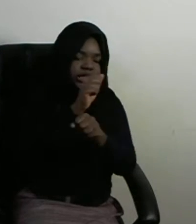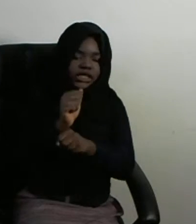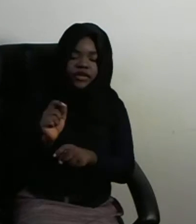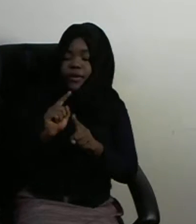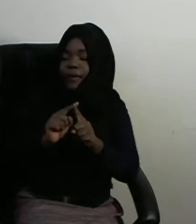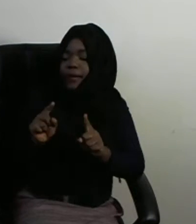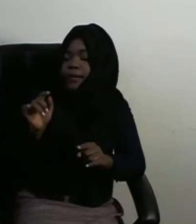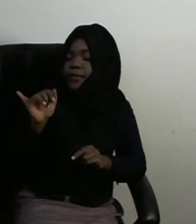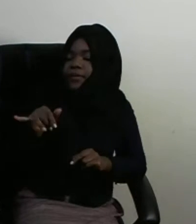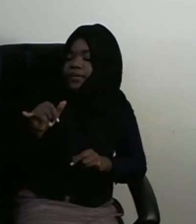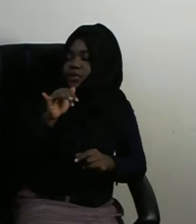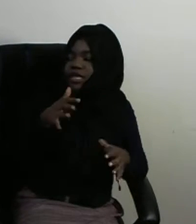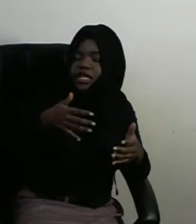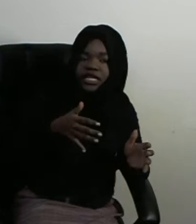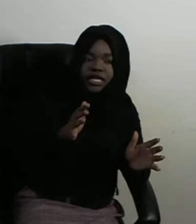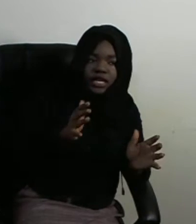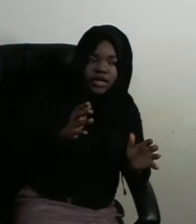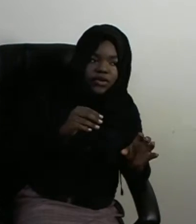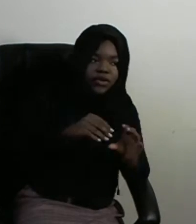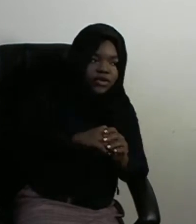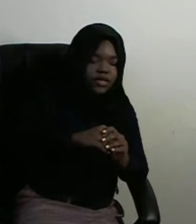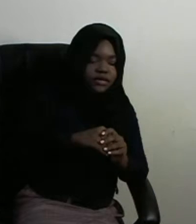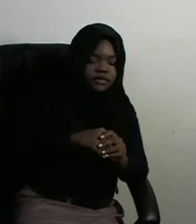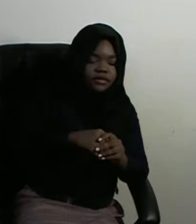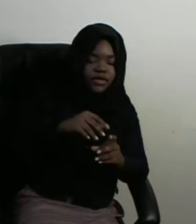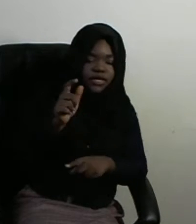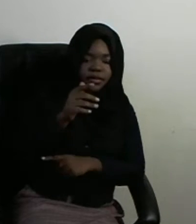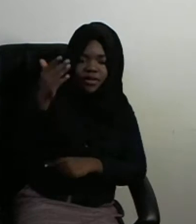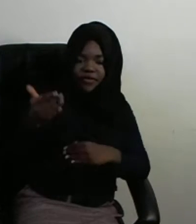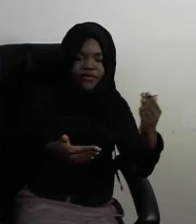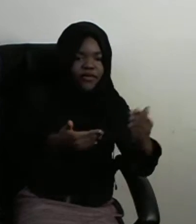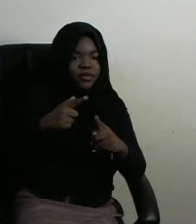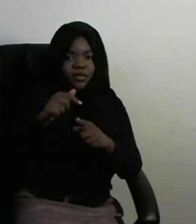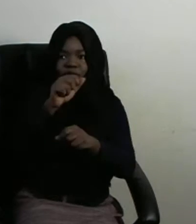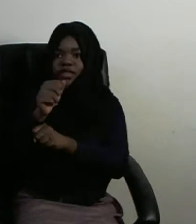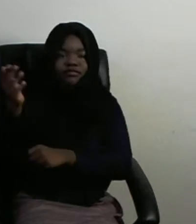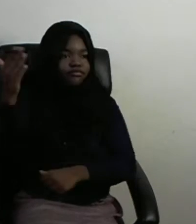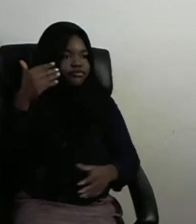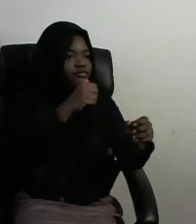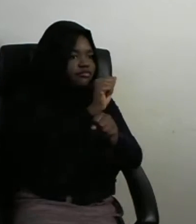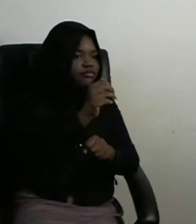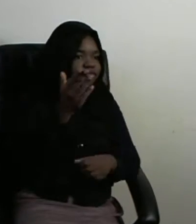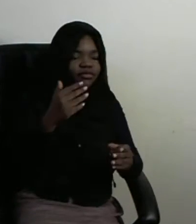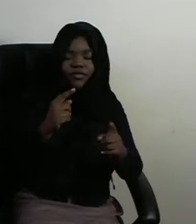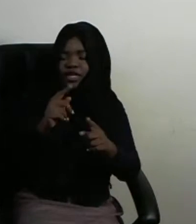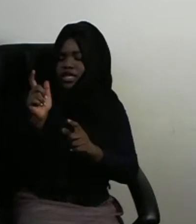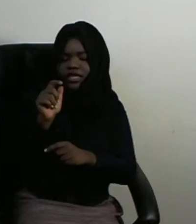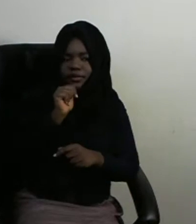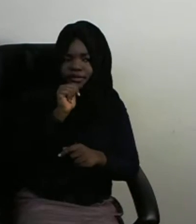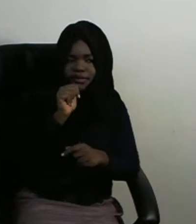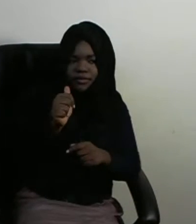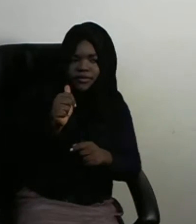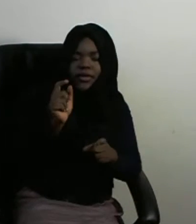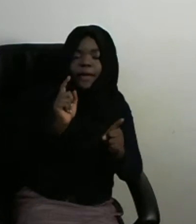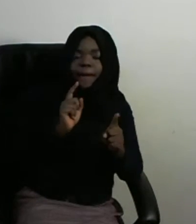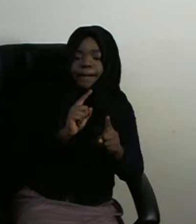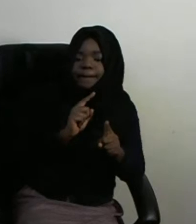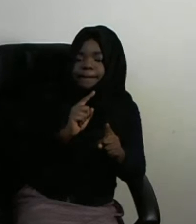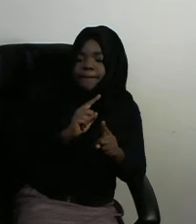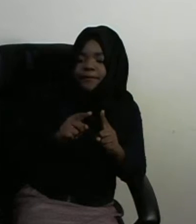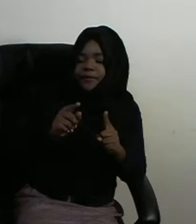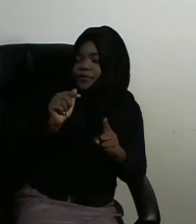But it was not allowed in the sense that Islam invited people to enslave others. Islam never did that. But it